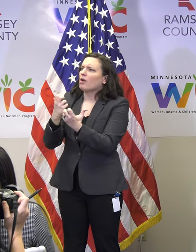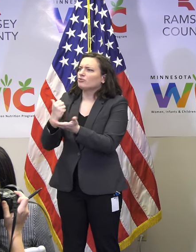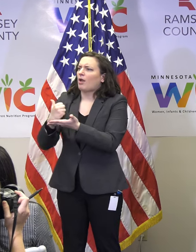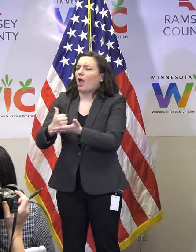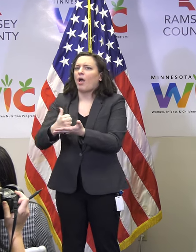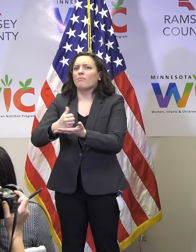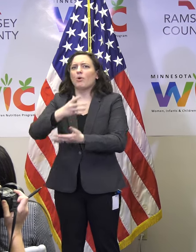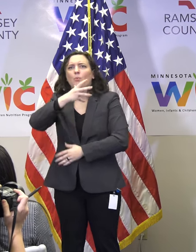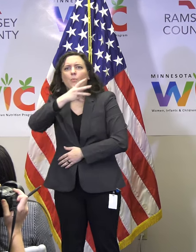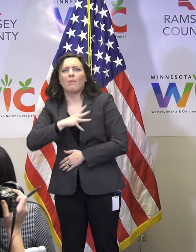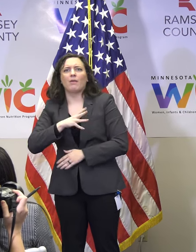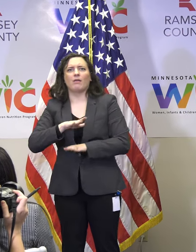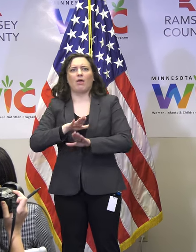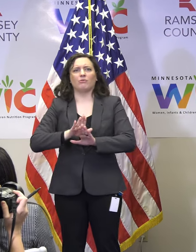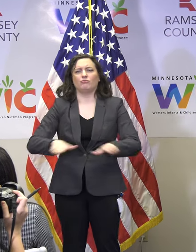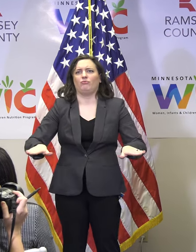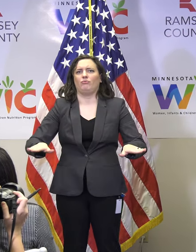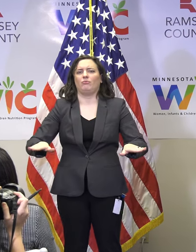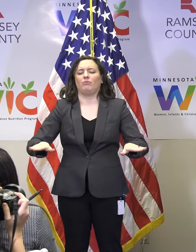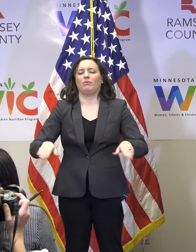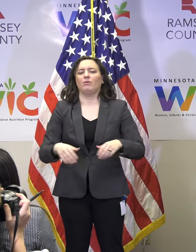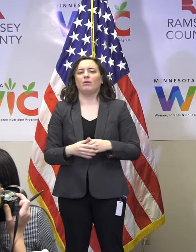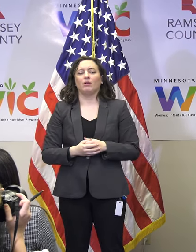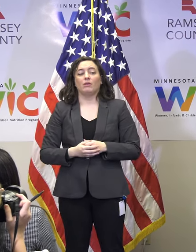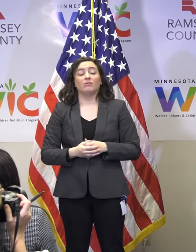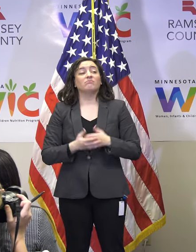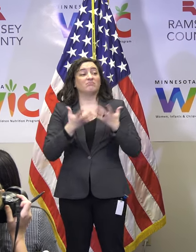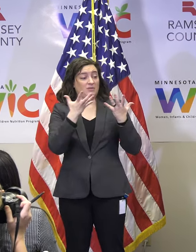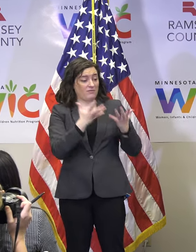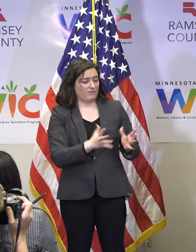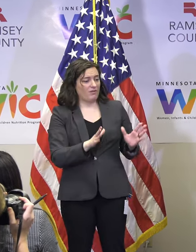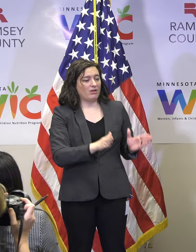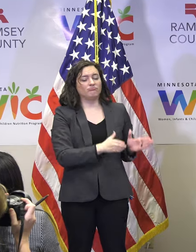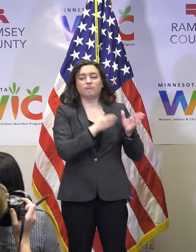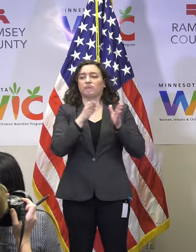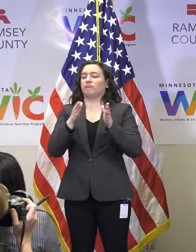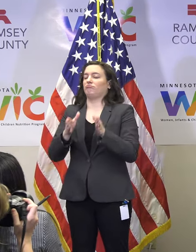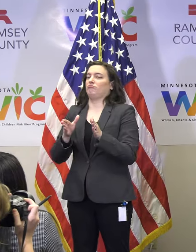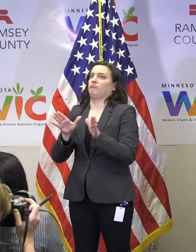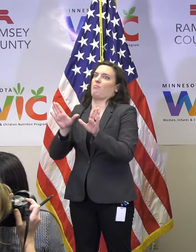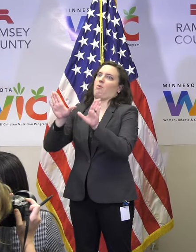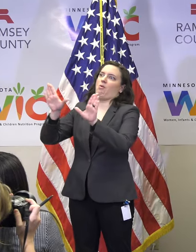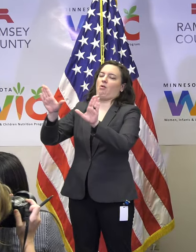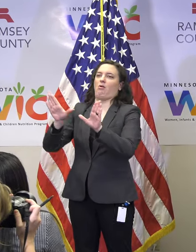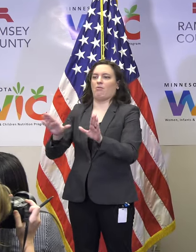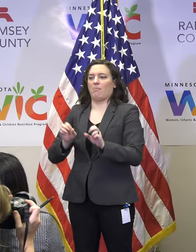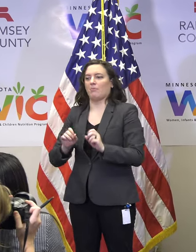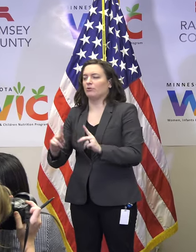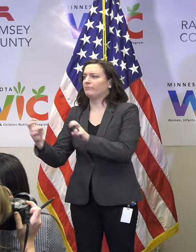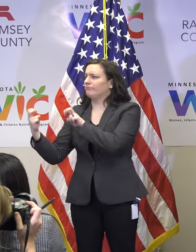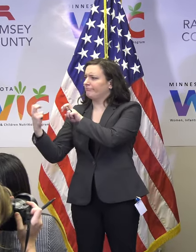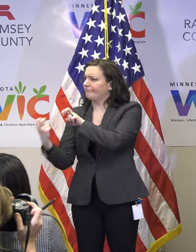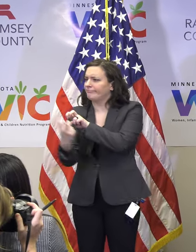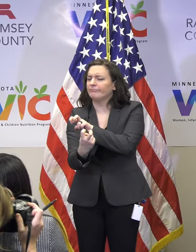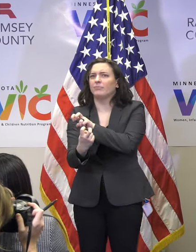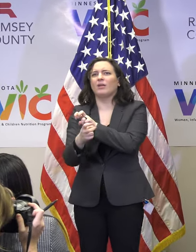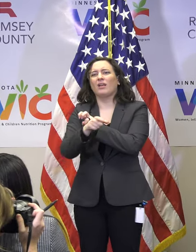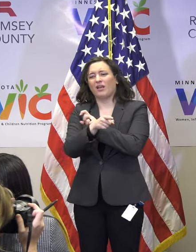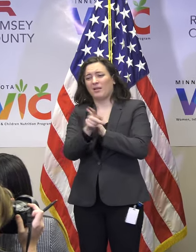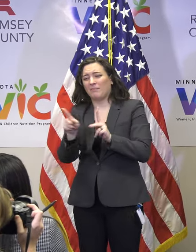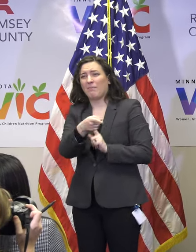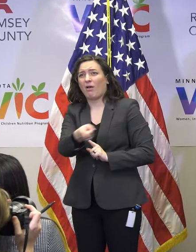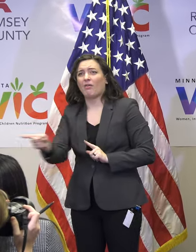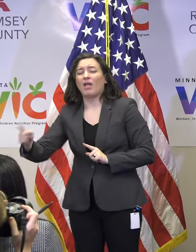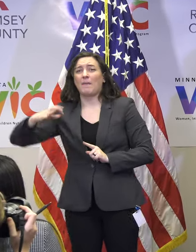serve. And then I had an extraordinary opportunity to talk with several beneficiaries from the program who told